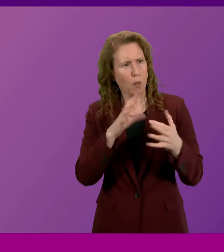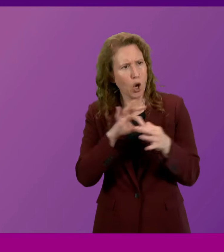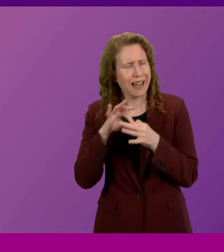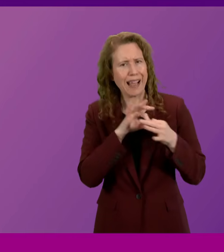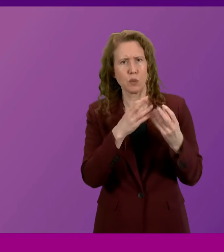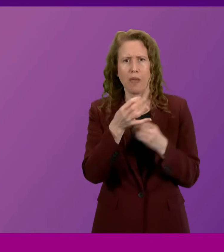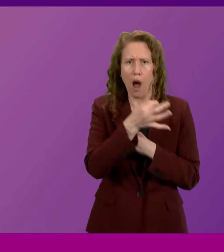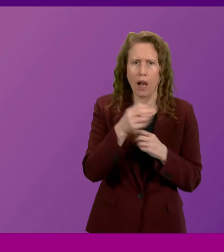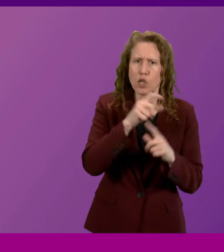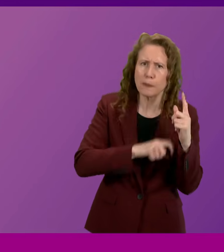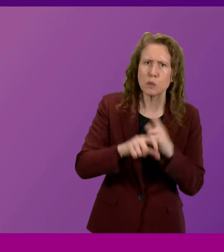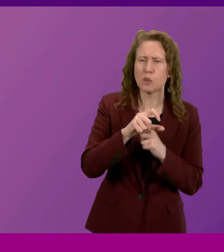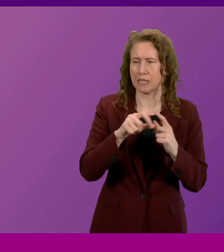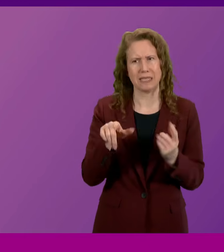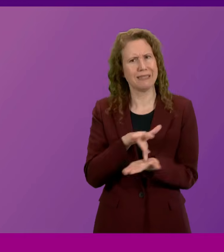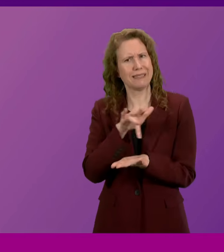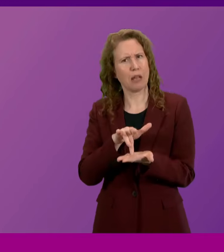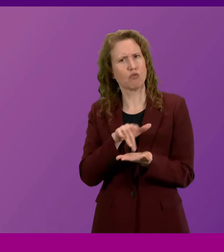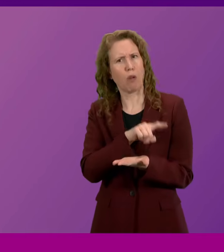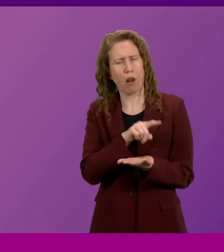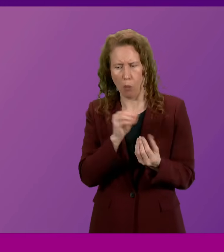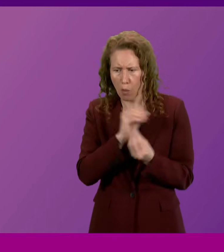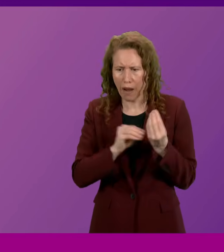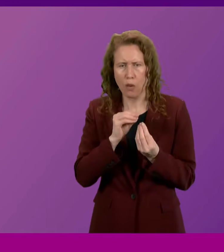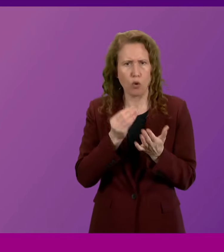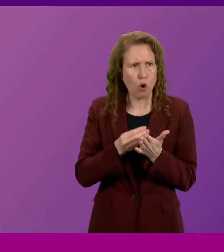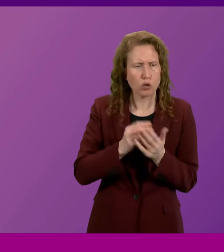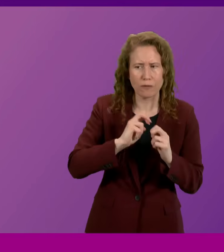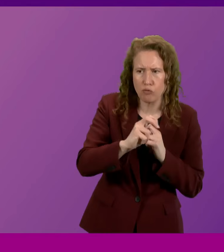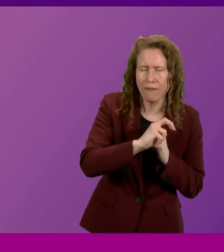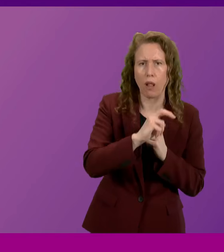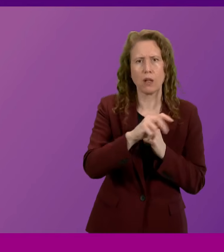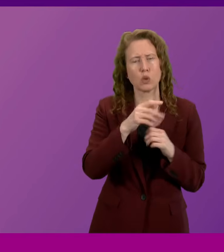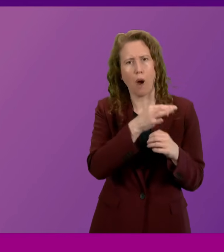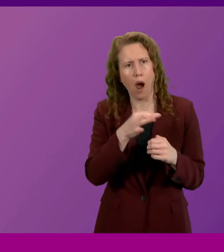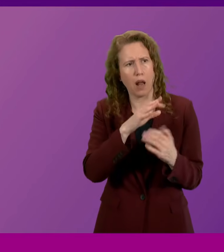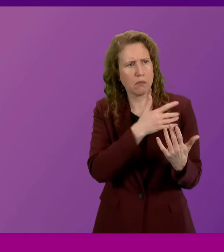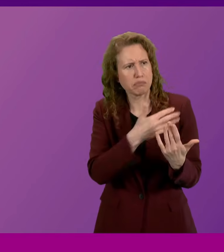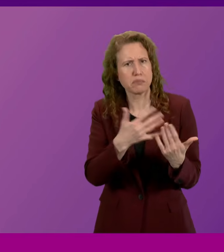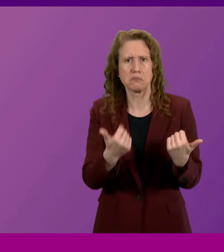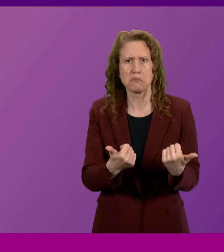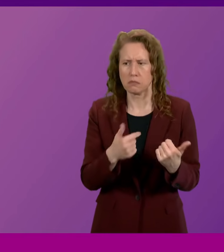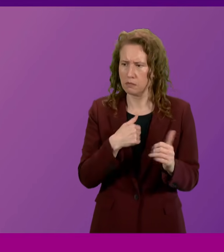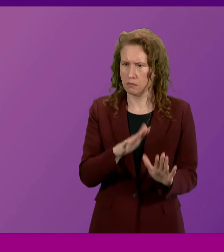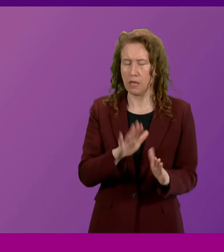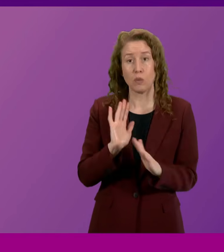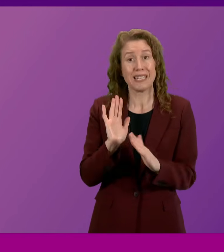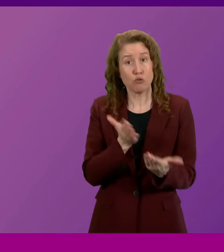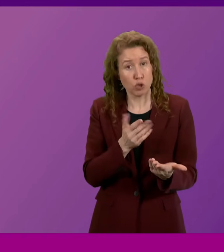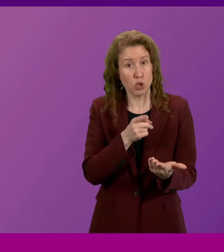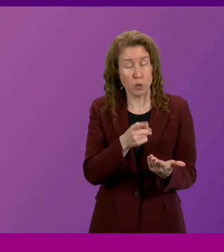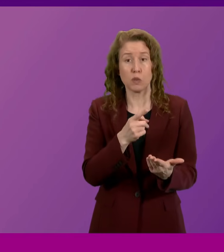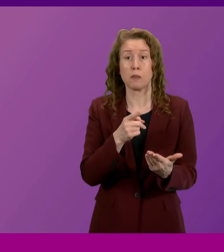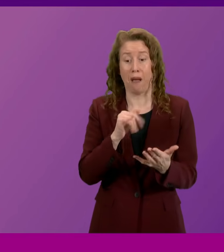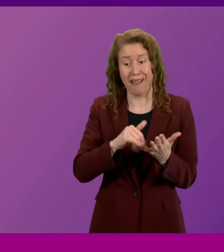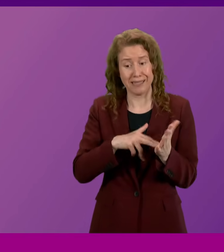island communities, and it's been a central part in lowering the cost of travel to our islands over a number of years, and introduced, of course, only by